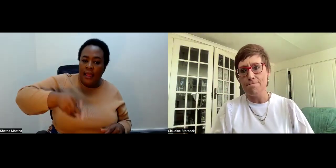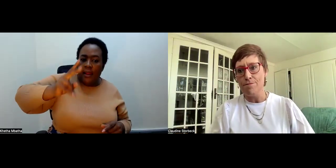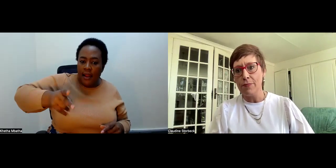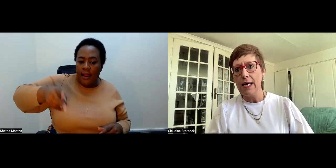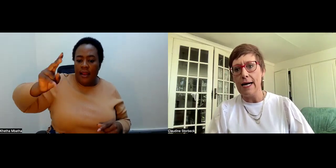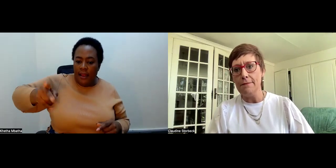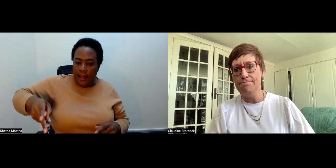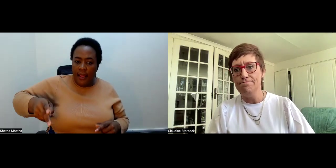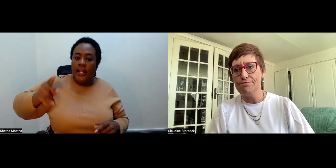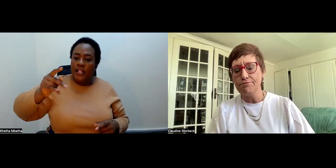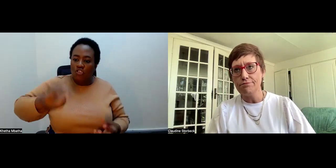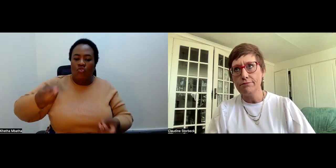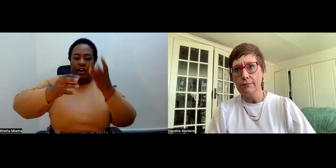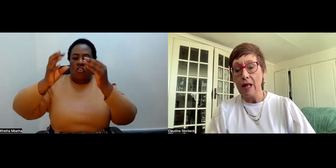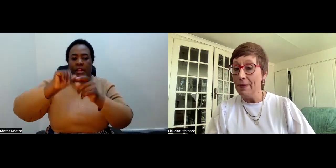repetition.